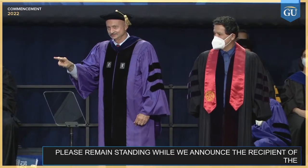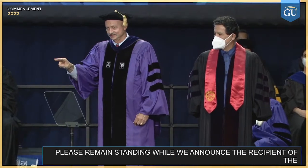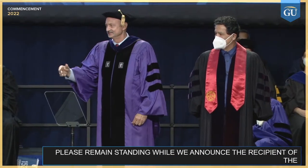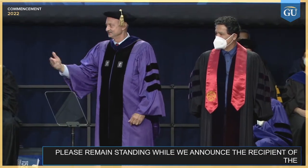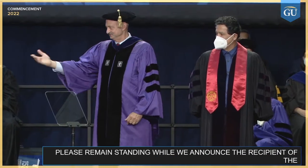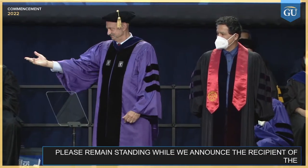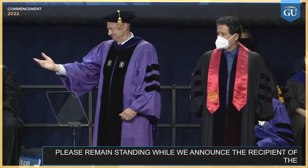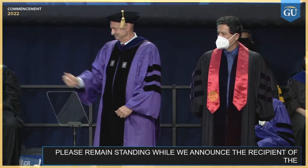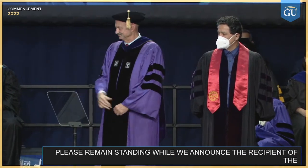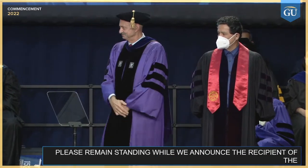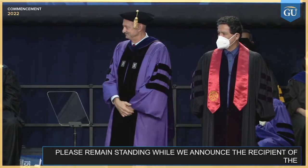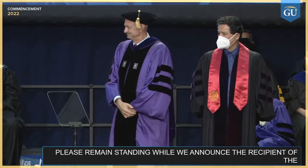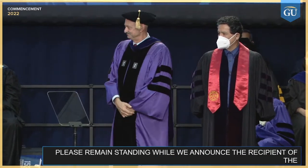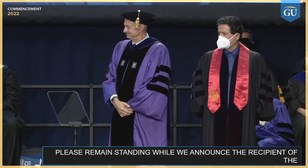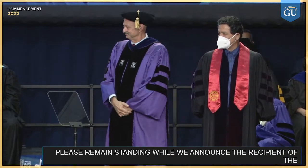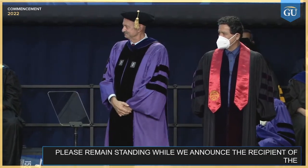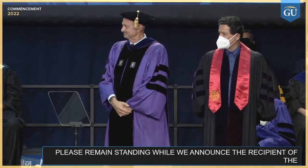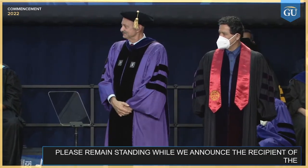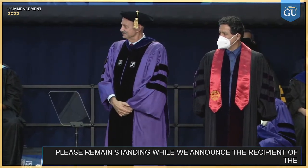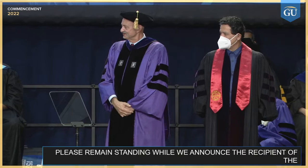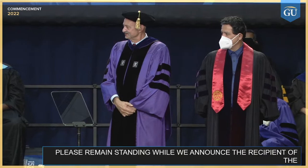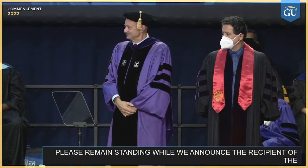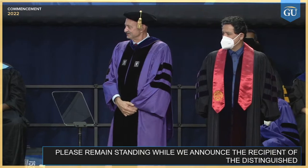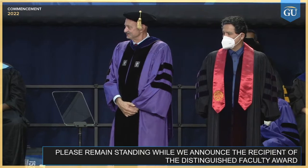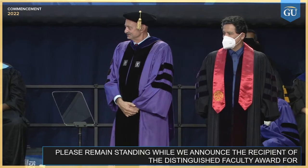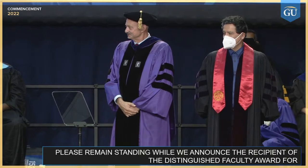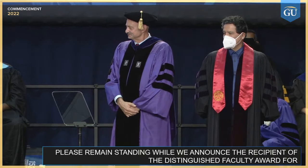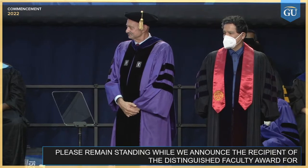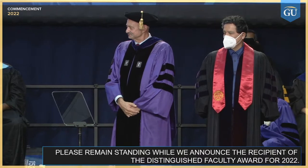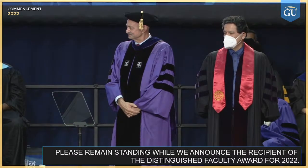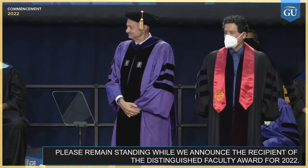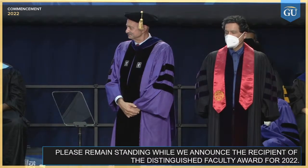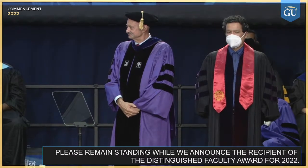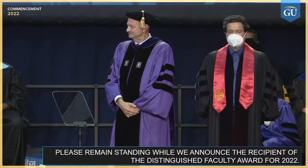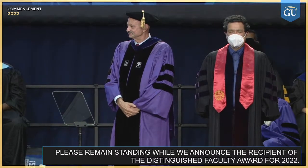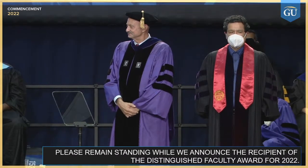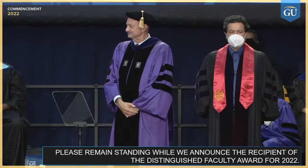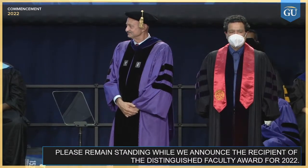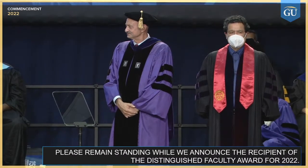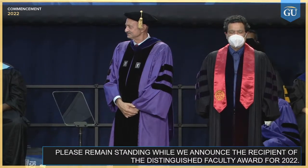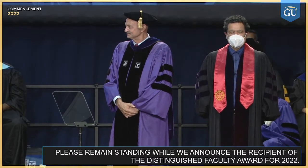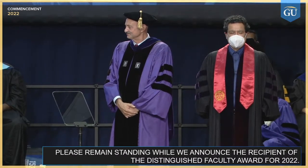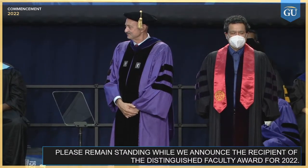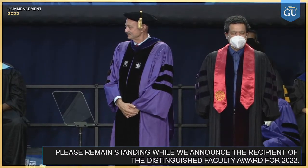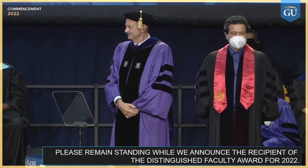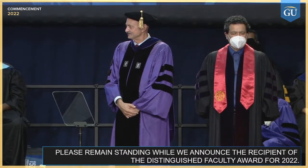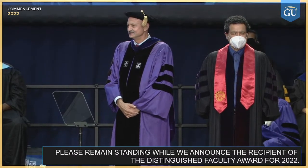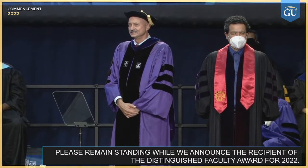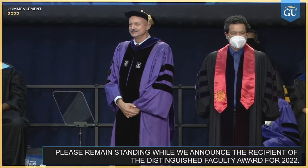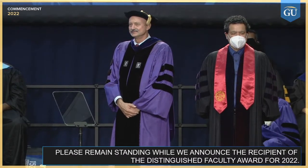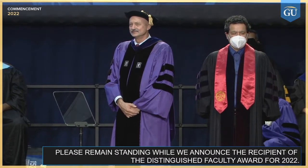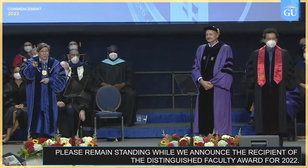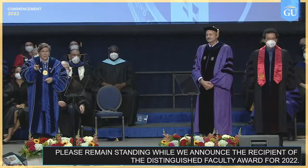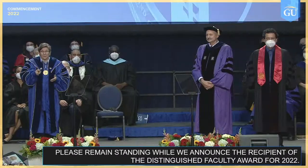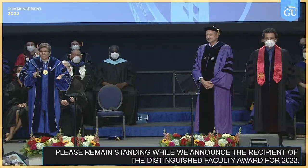2022 Distinguished Faculty Award. The recipient of the Distinguished Faculty Award